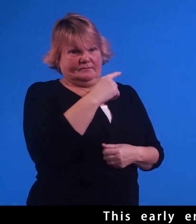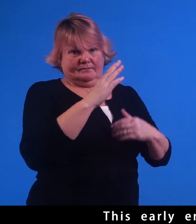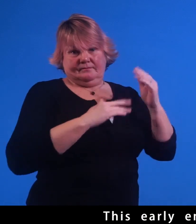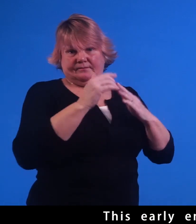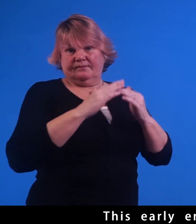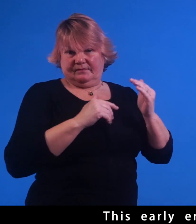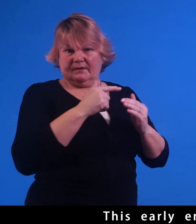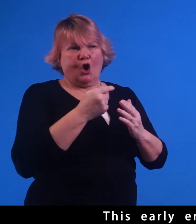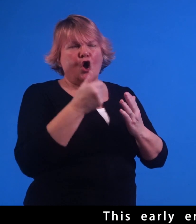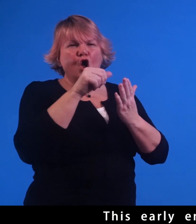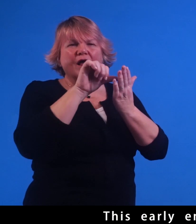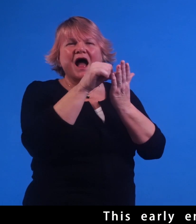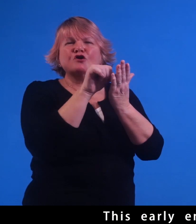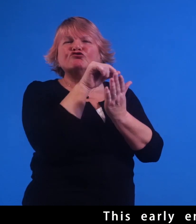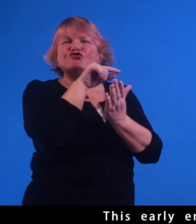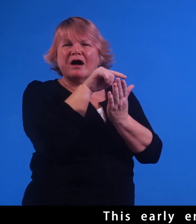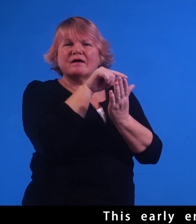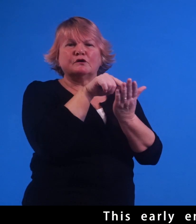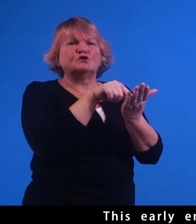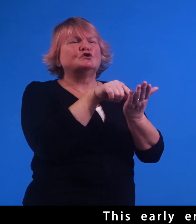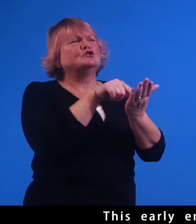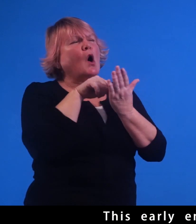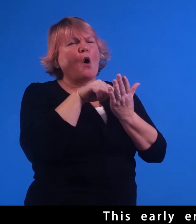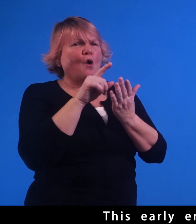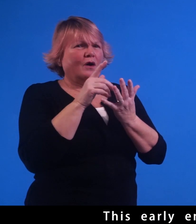This early engraving of it shows how it looked in around